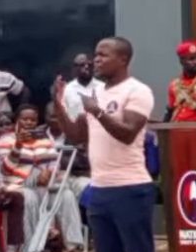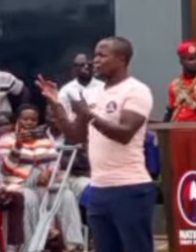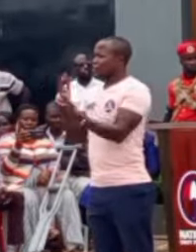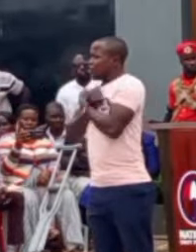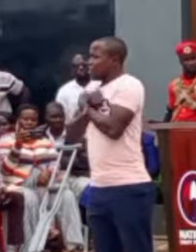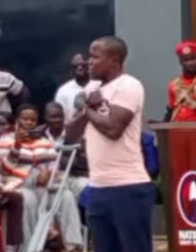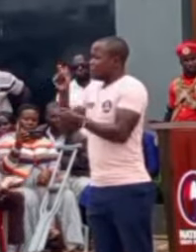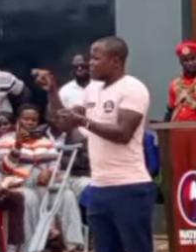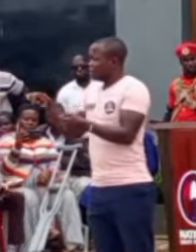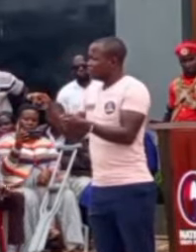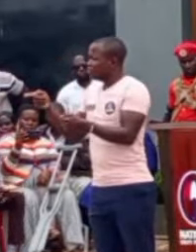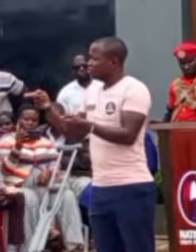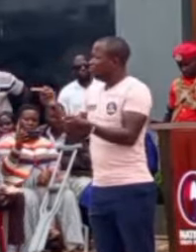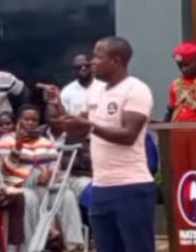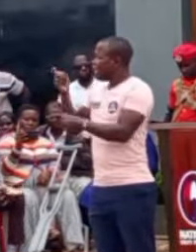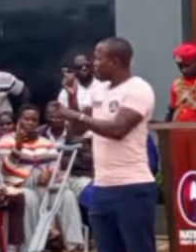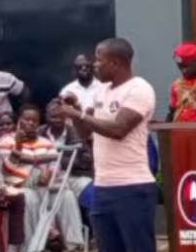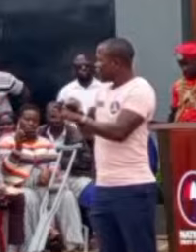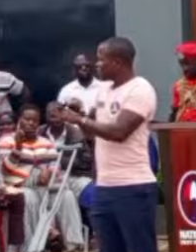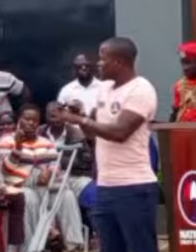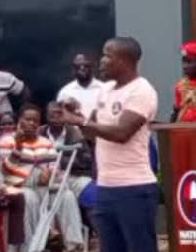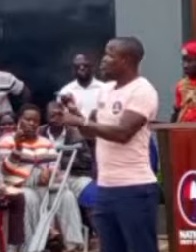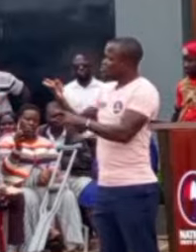that person, you will soon get that person.